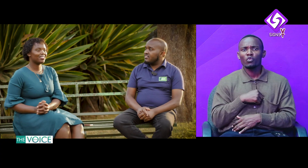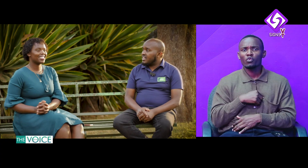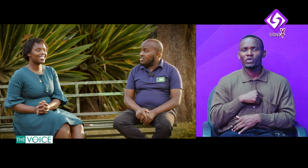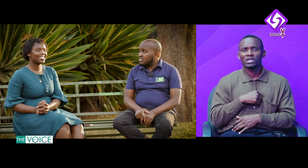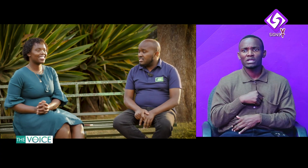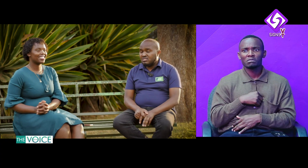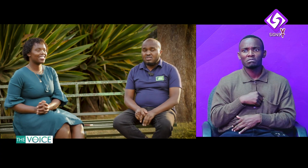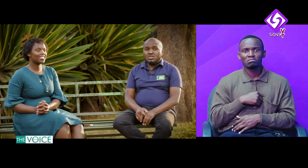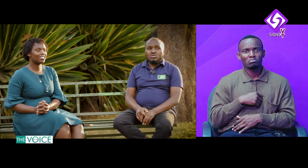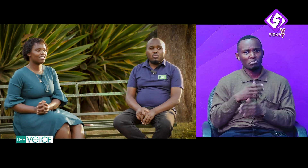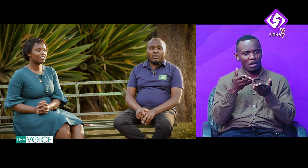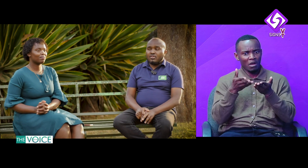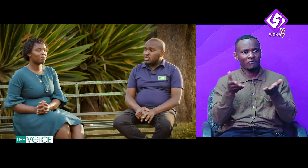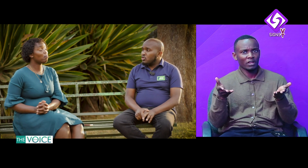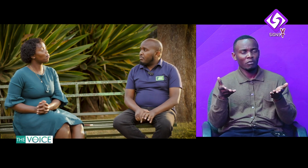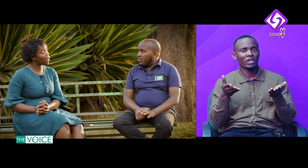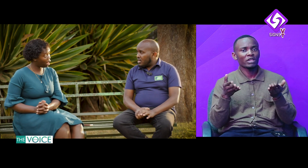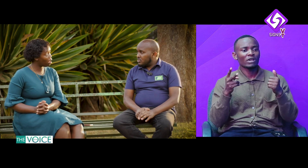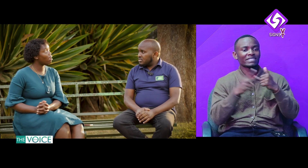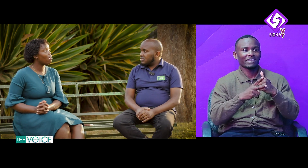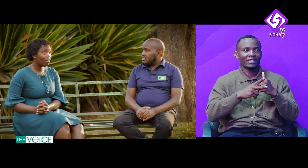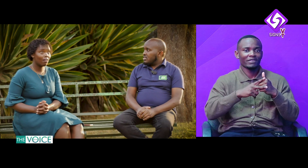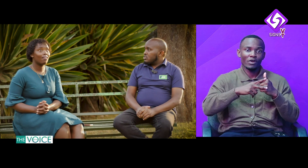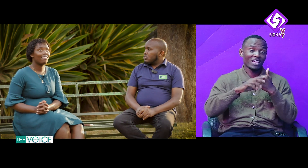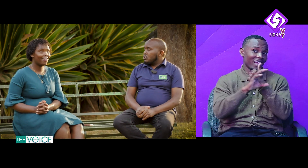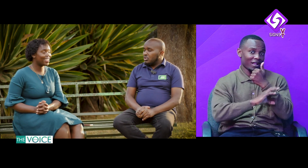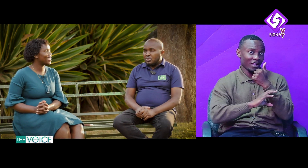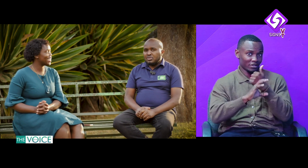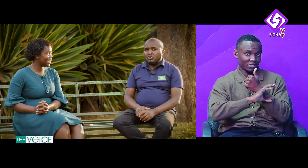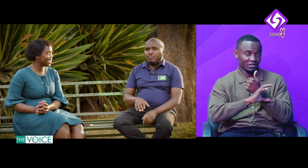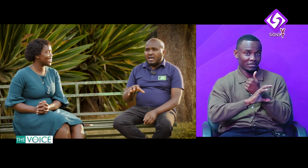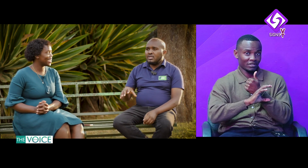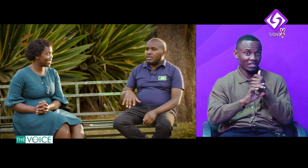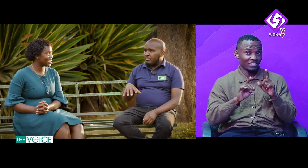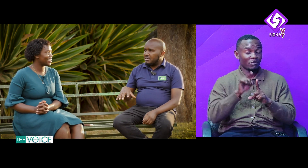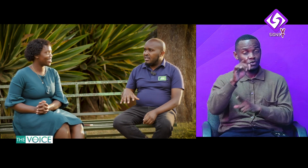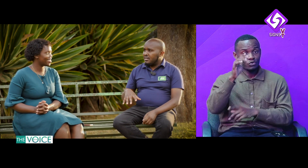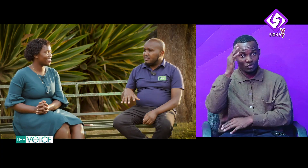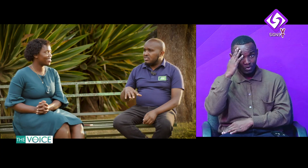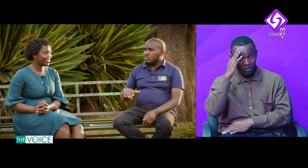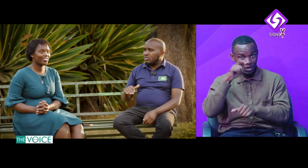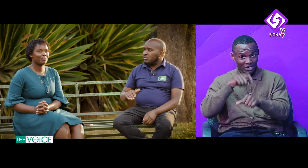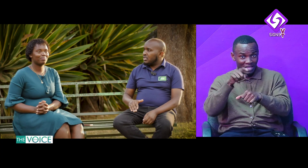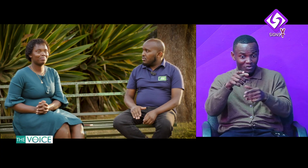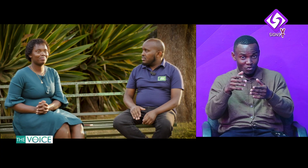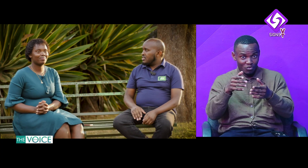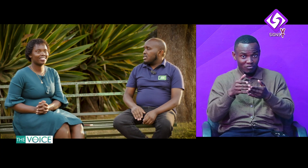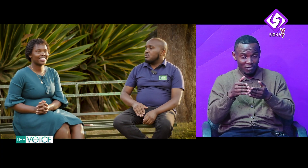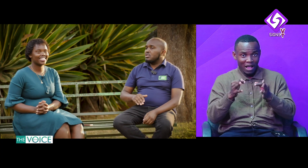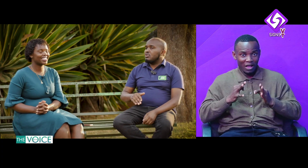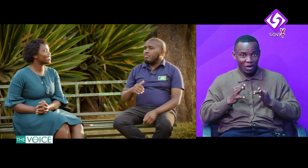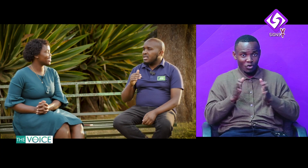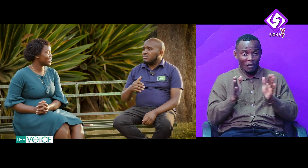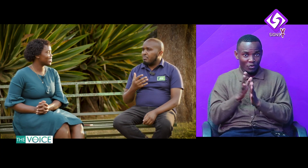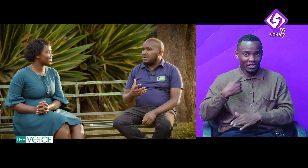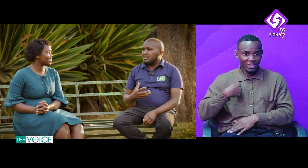in 7 countries. So we are a regional powerhouse. So you know that you're banking with a partner that's not going to go down. You